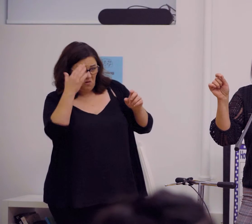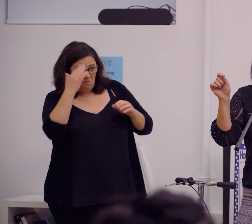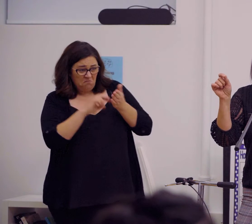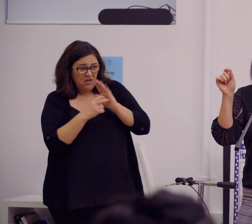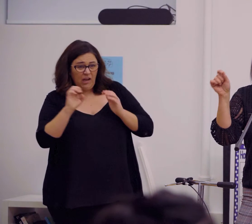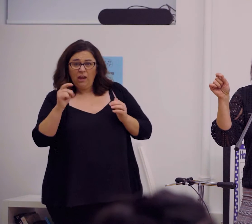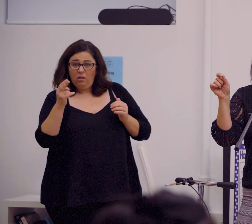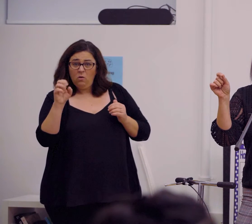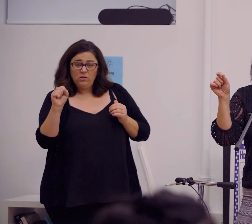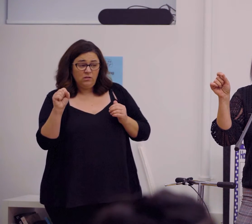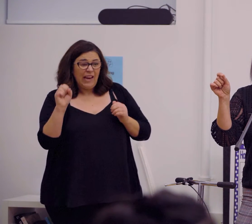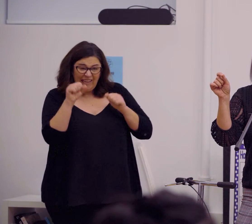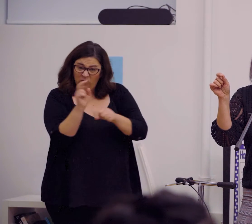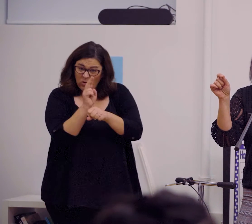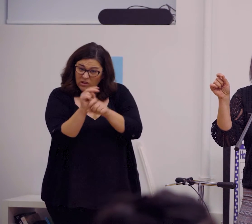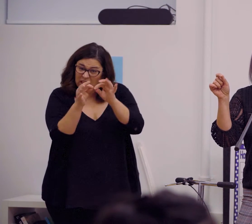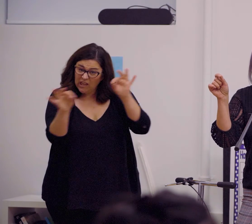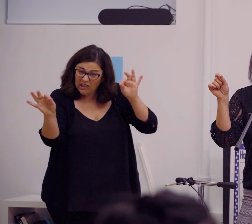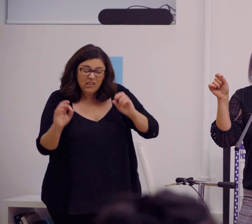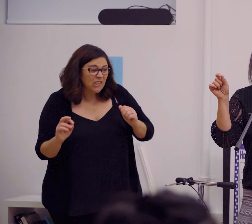know what ethos means, and can you use it in a sentence?